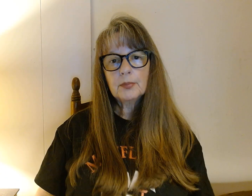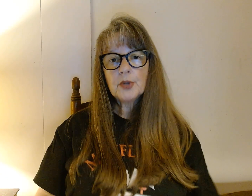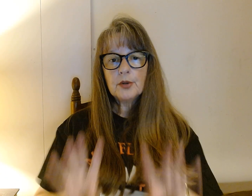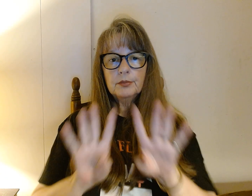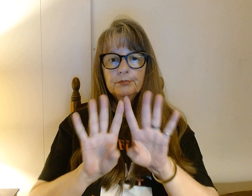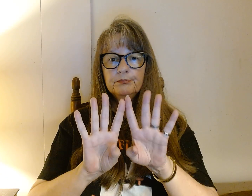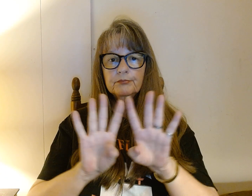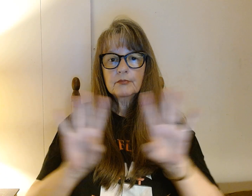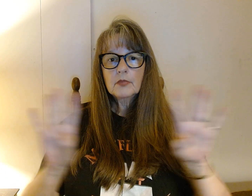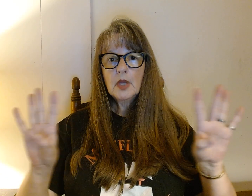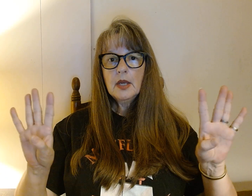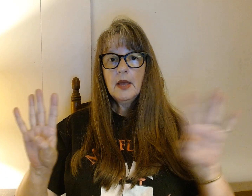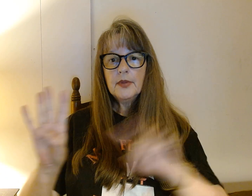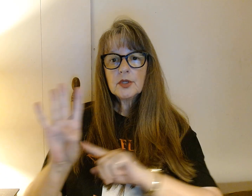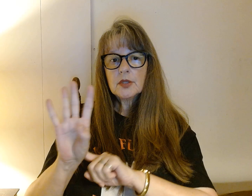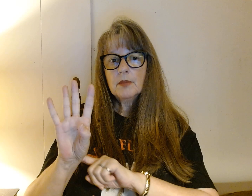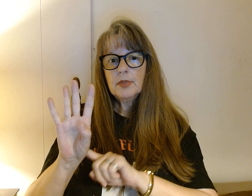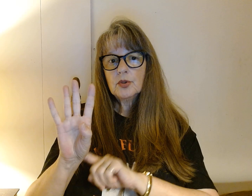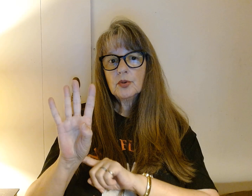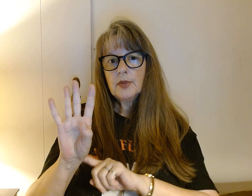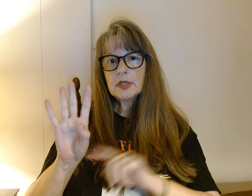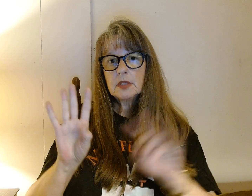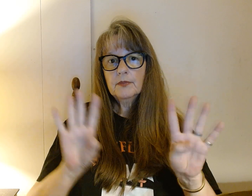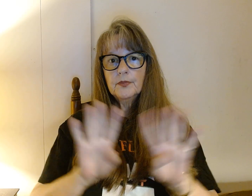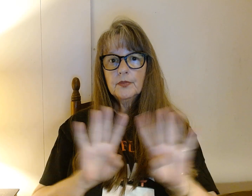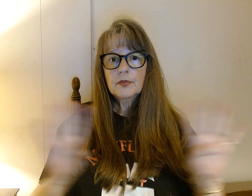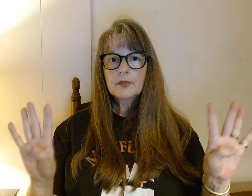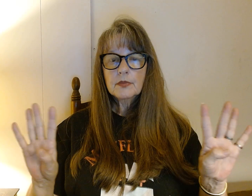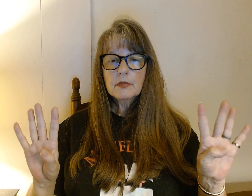tunnel, and this doesn't bend your wrist.